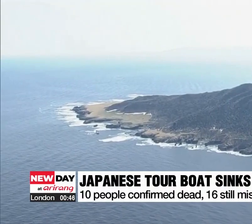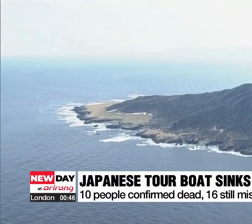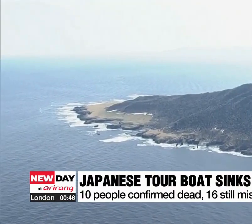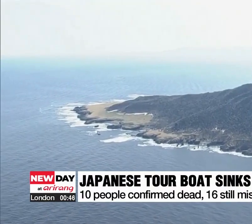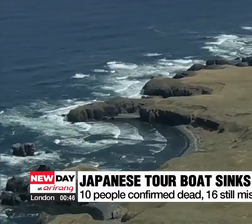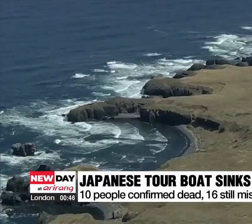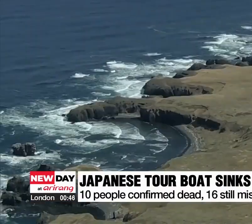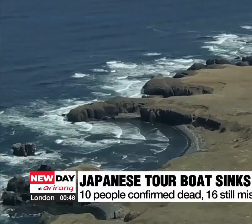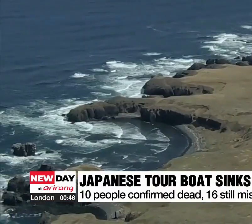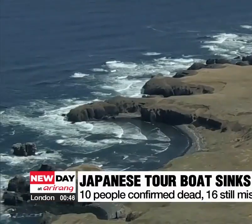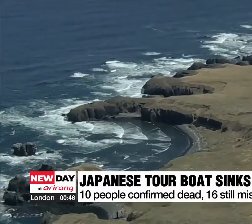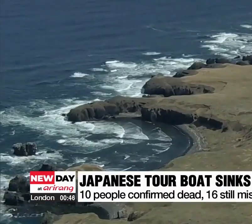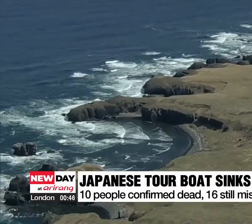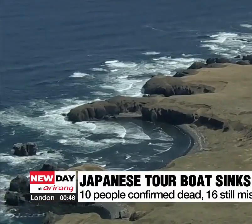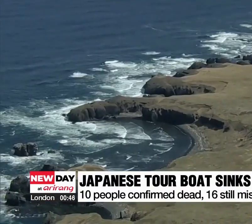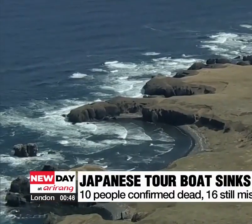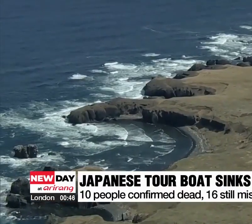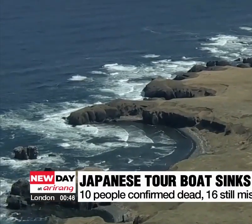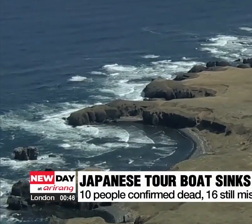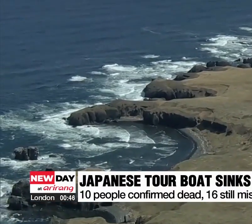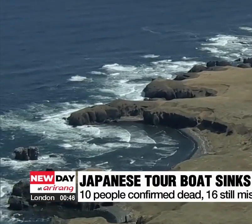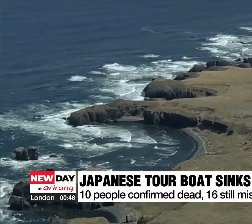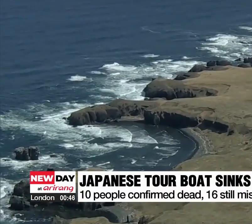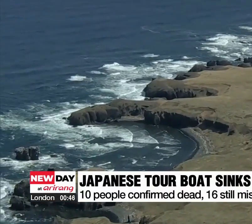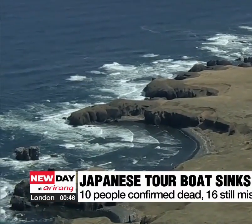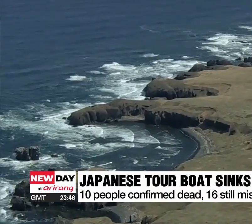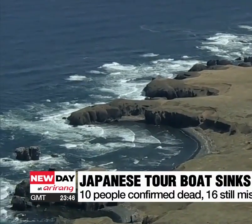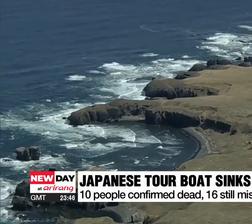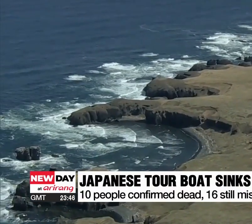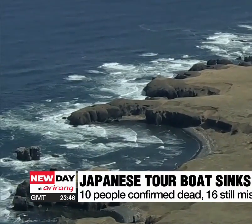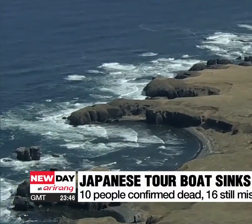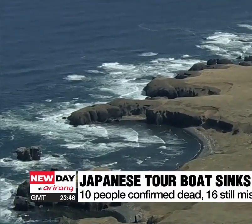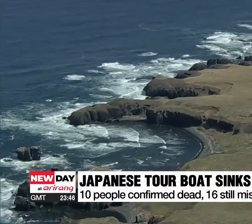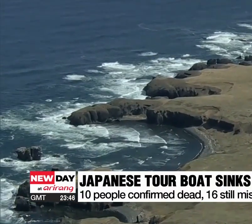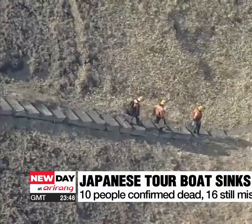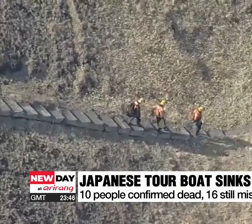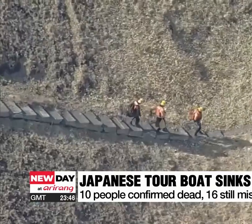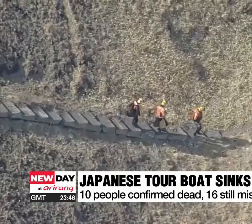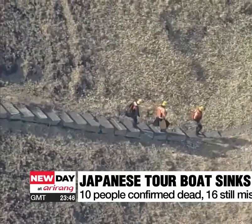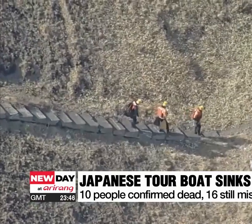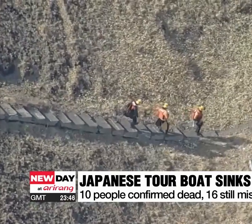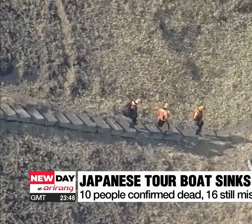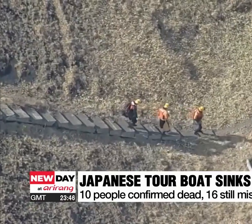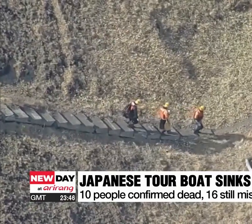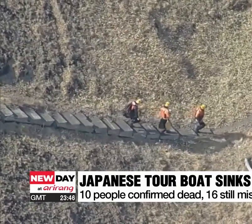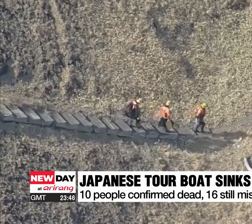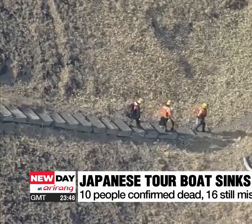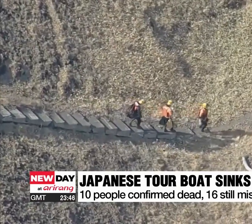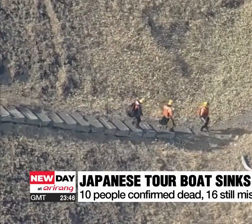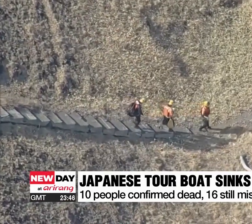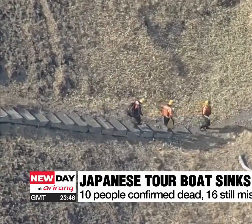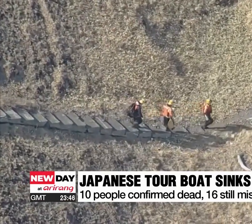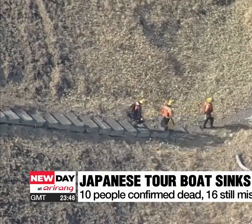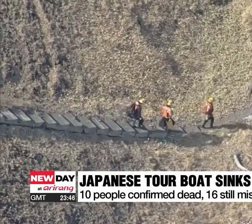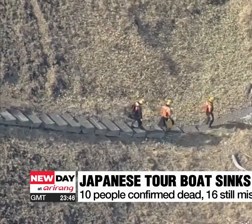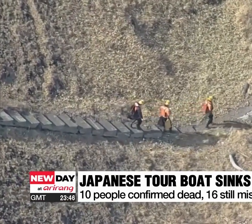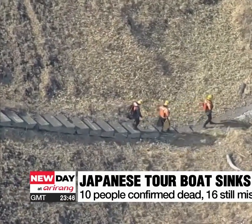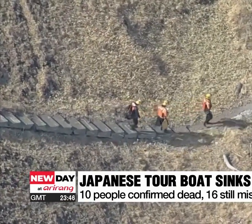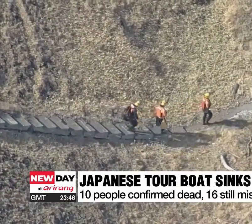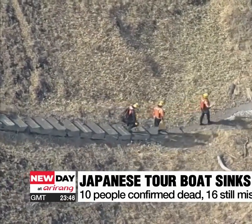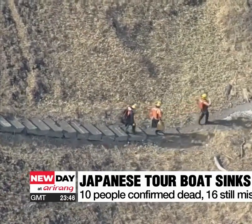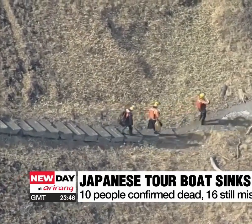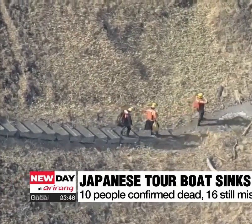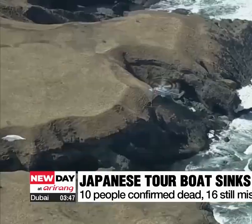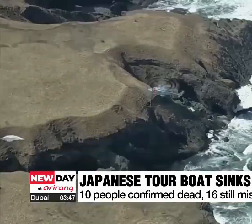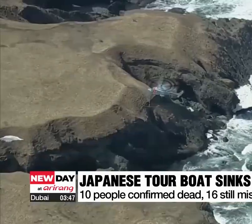10 people have been confirmed dead and 16 others are still missing after a tour boat went missing off Japan's northern coast over the weekend.